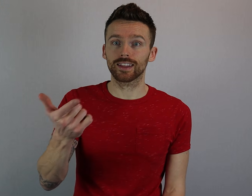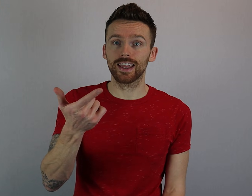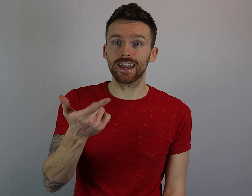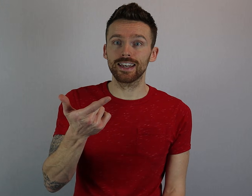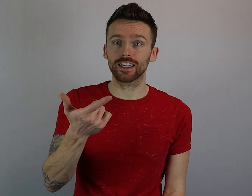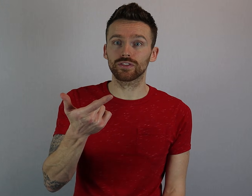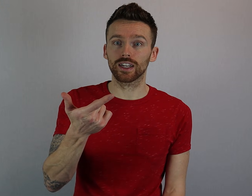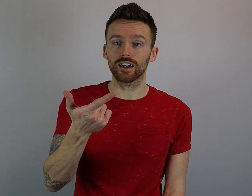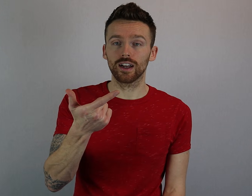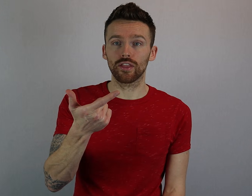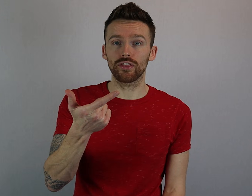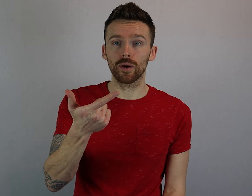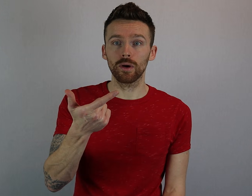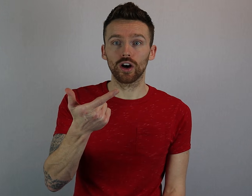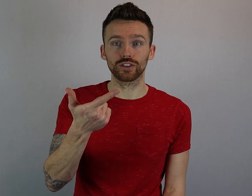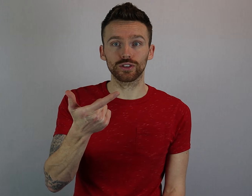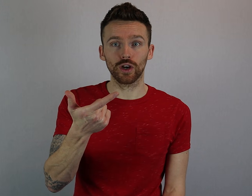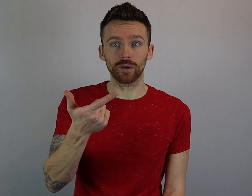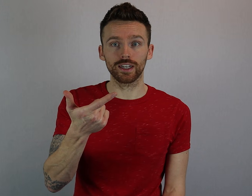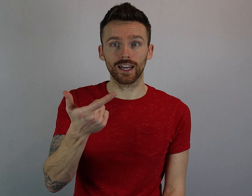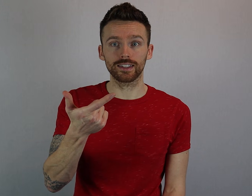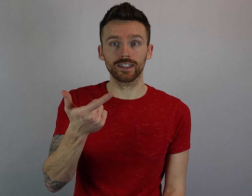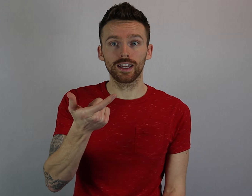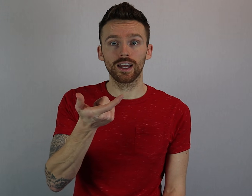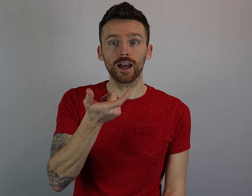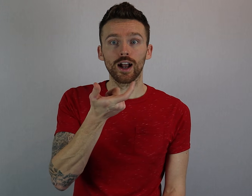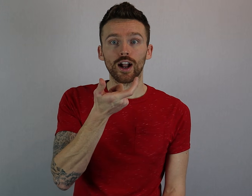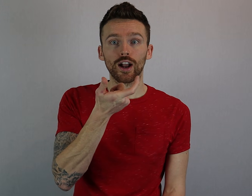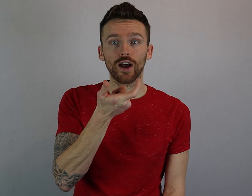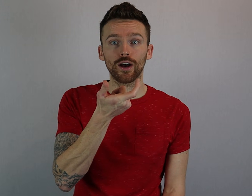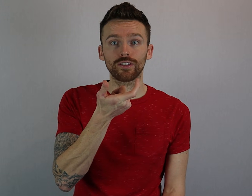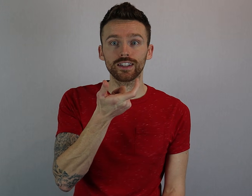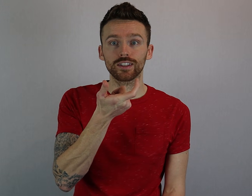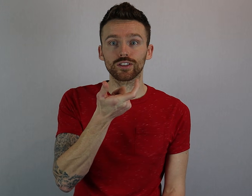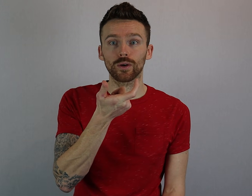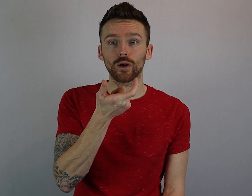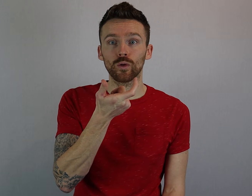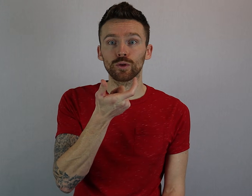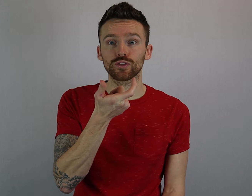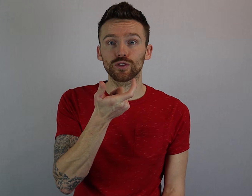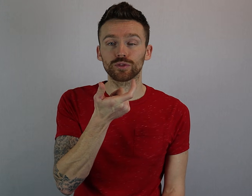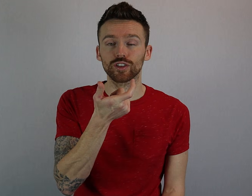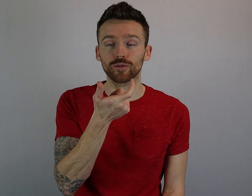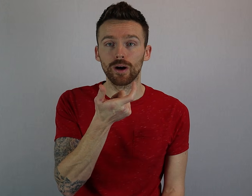the index finger and thumb on your dominant hand, curve it so it almost forms a